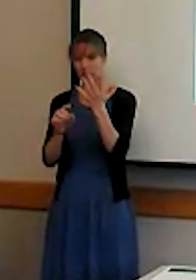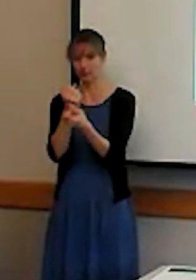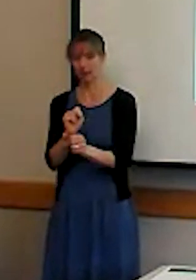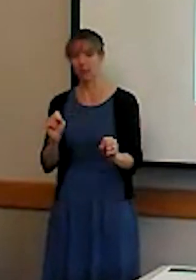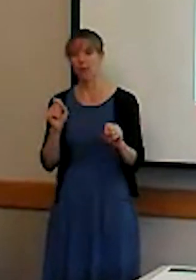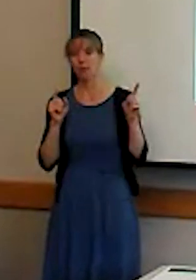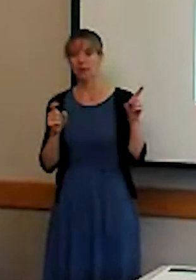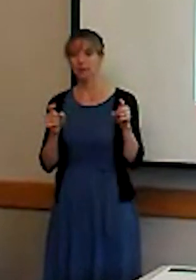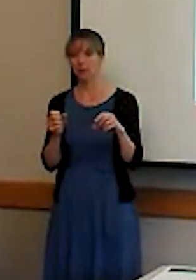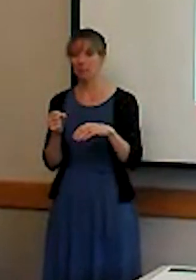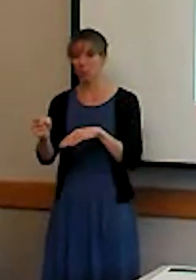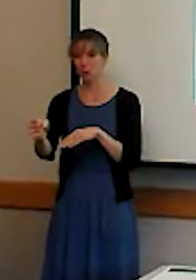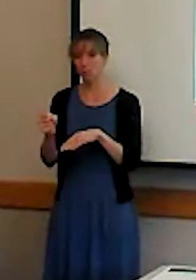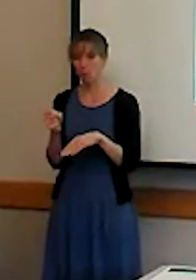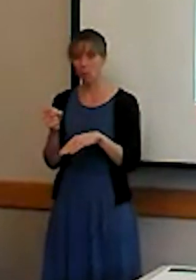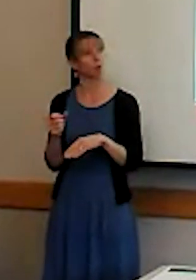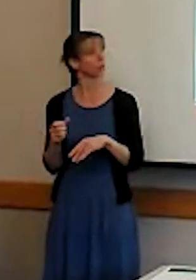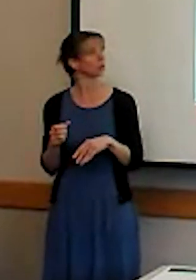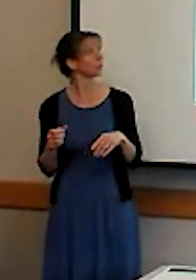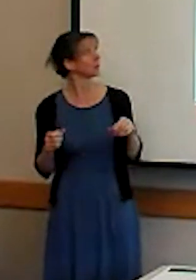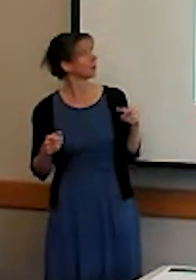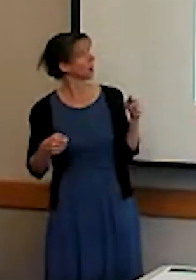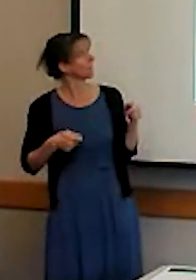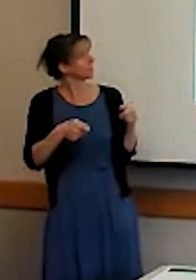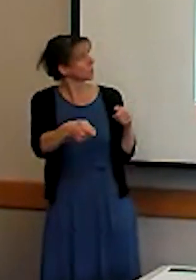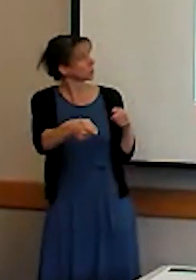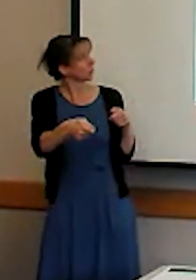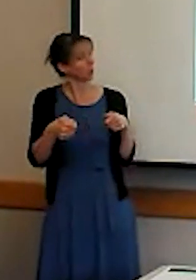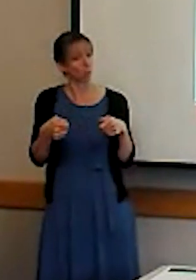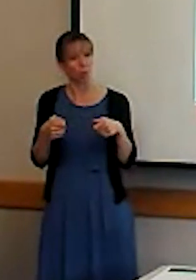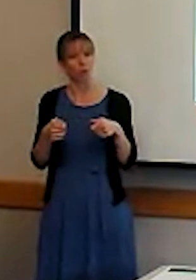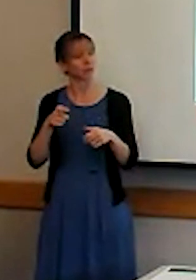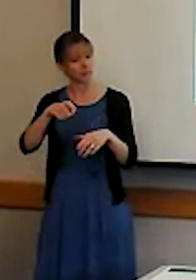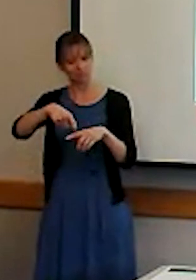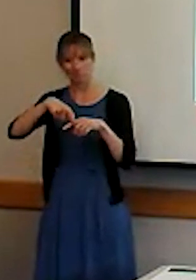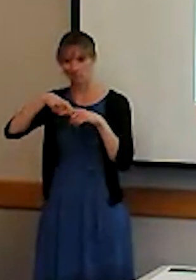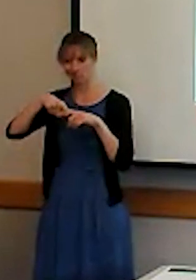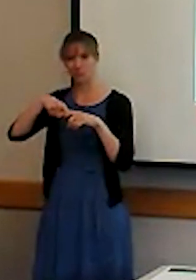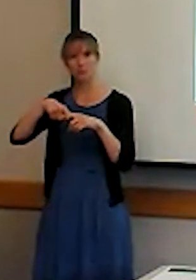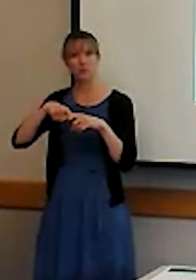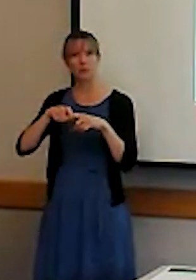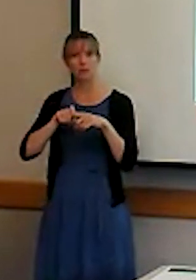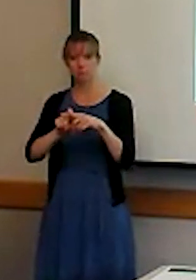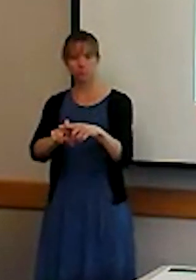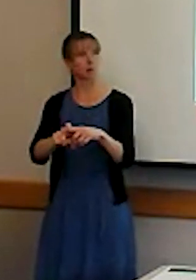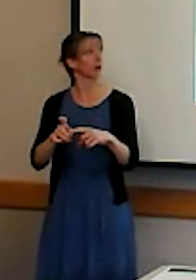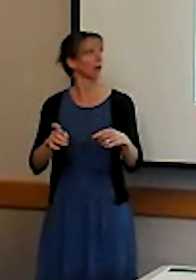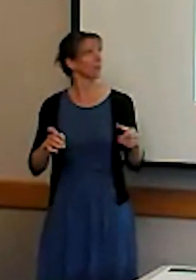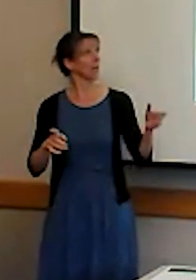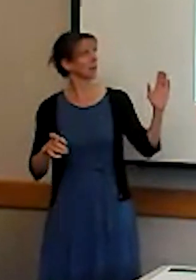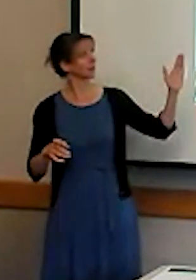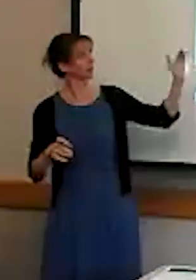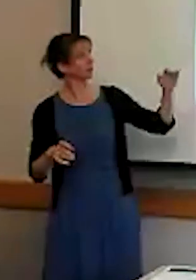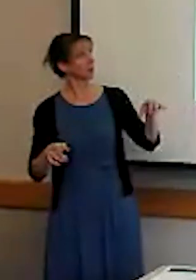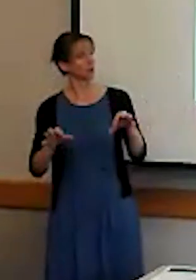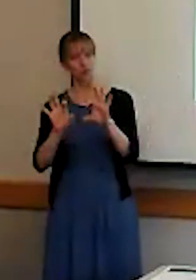is a push-pull to pull the oven tray out, and then these are safe guards that go on